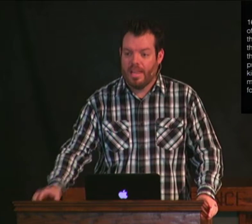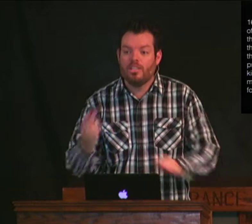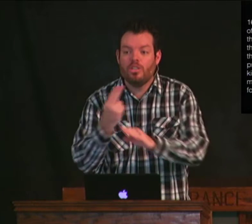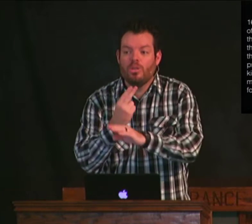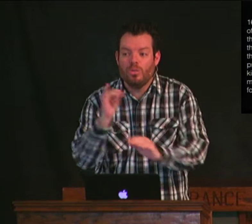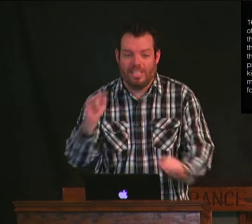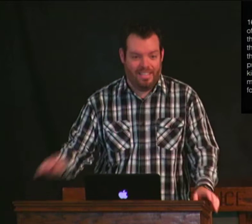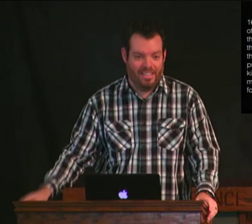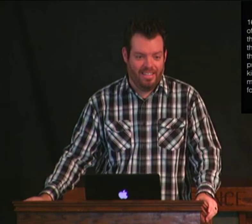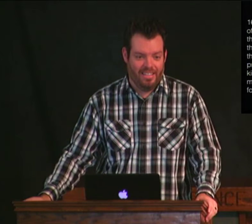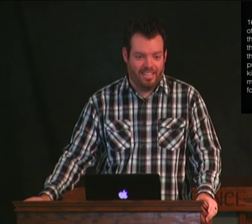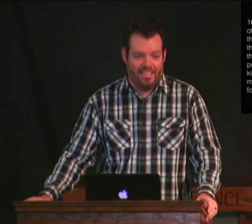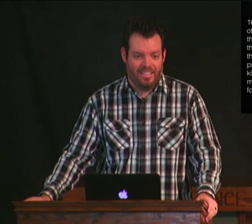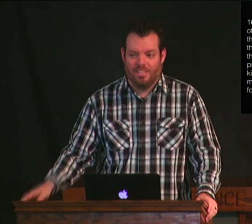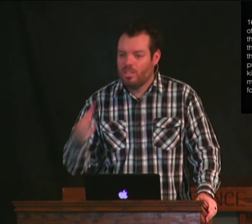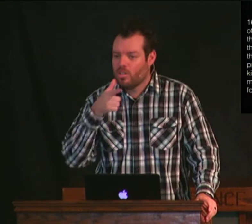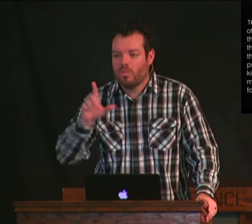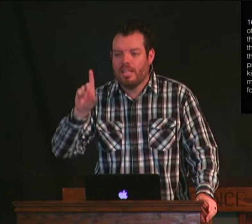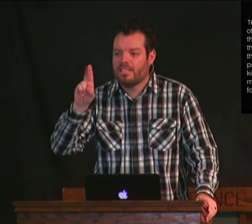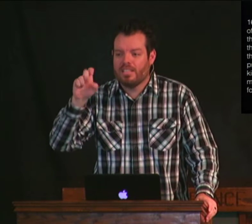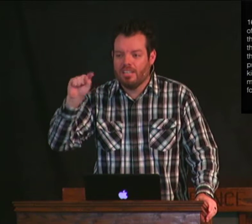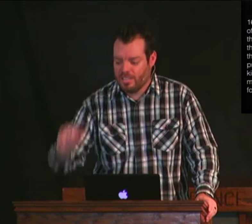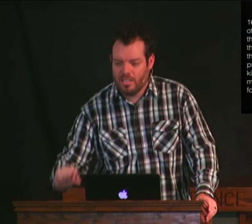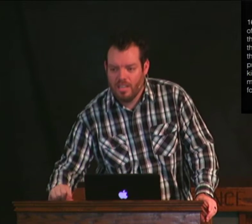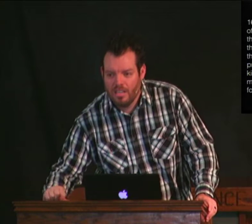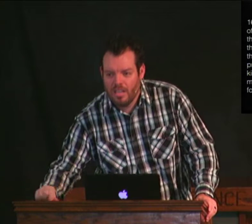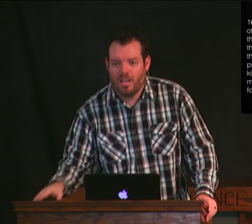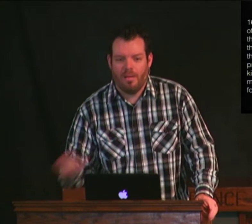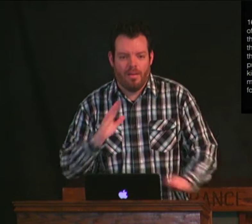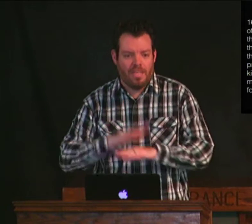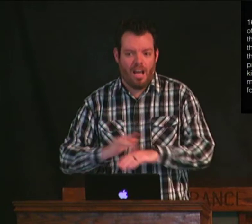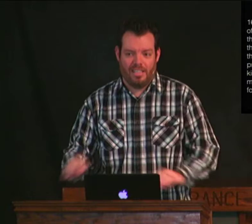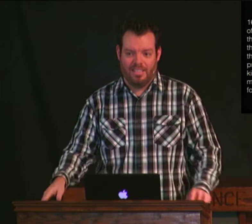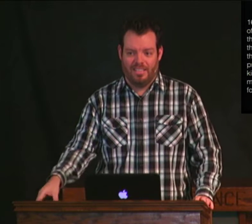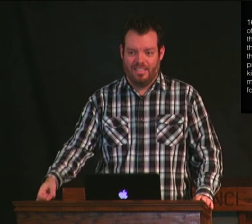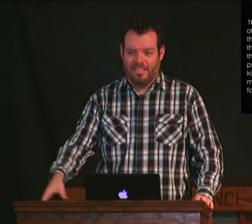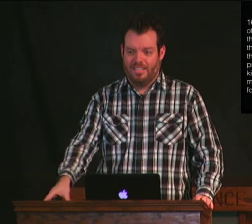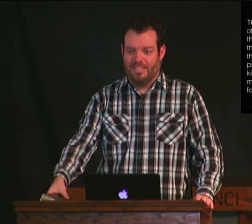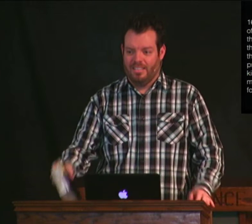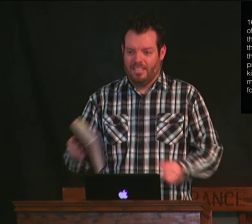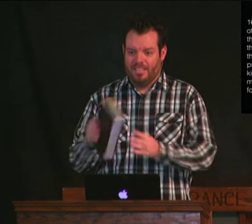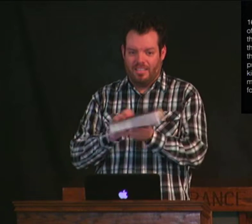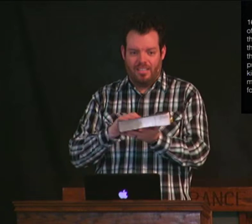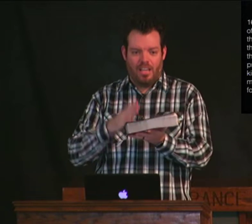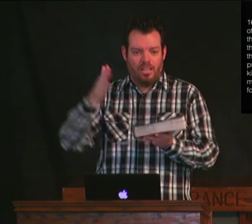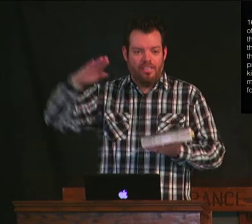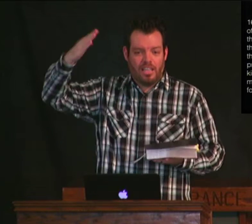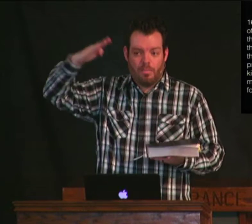And use it. Don't let dust be on it. Are you leaving it on the